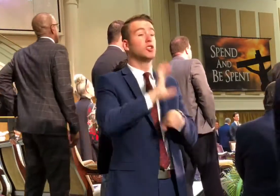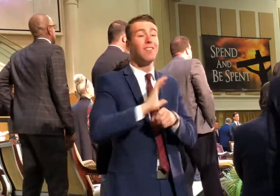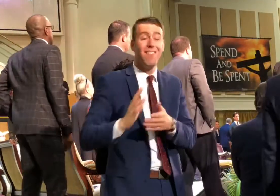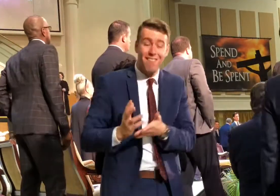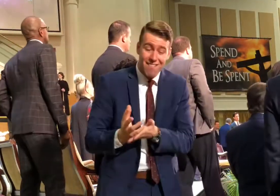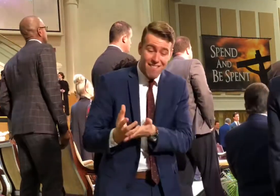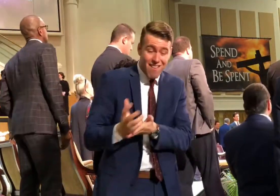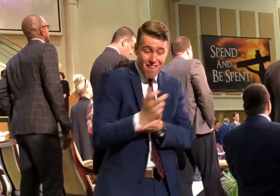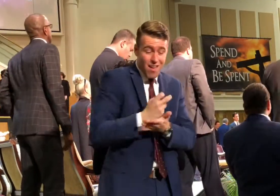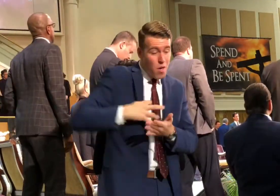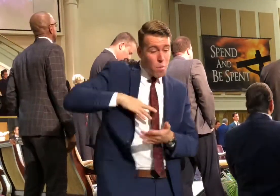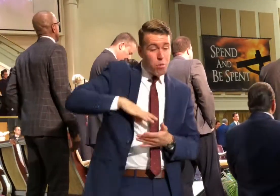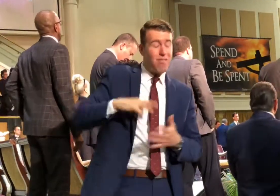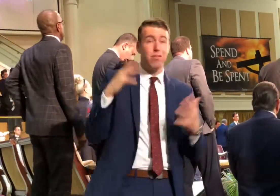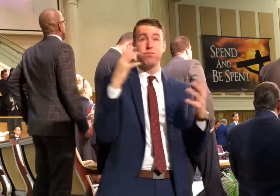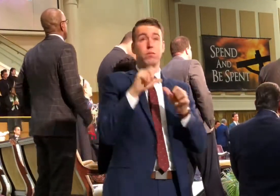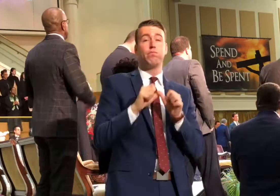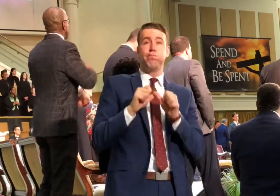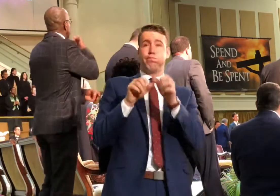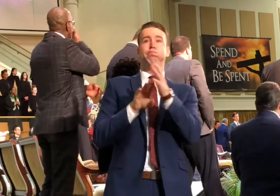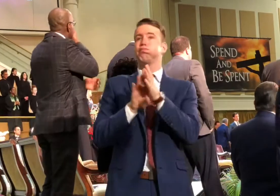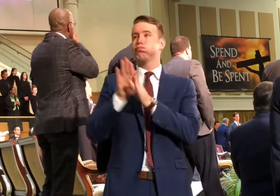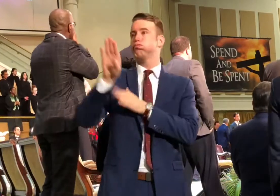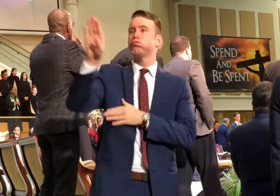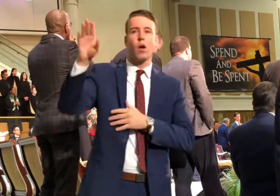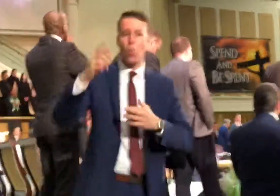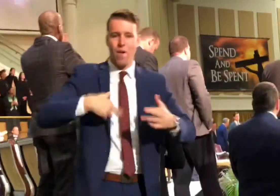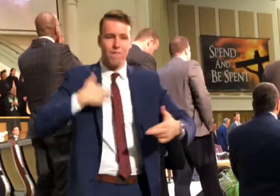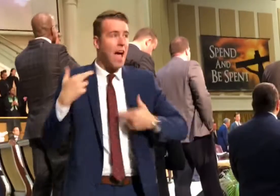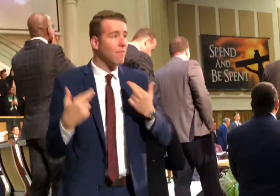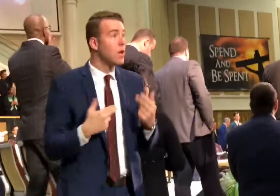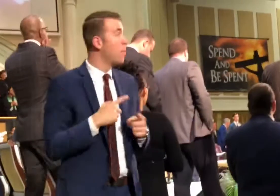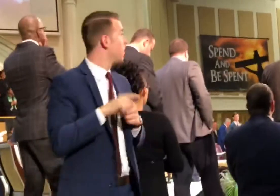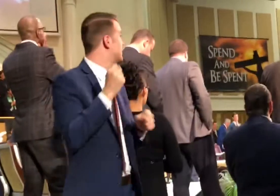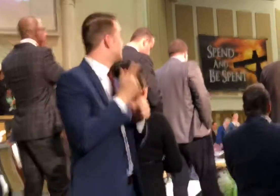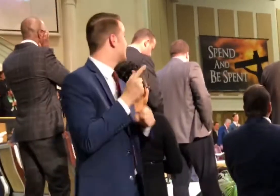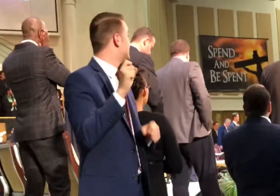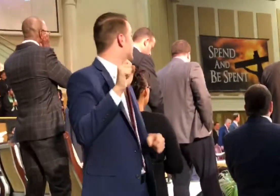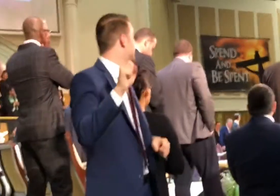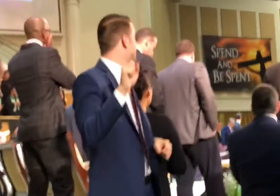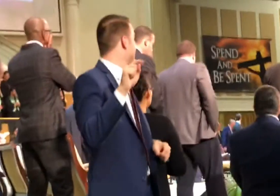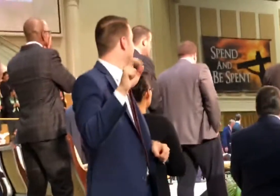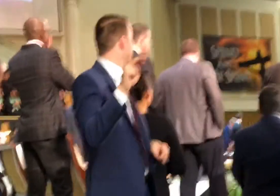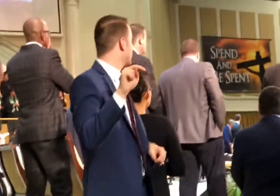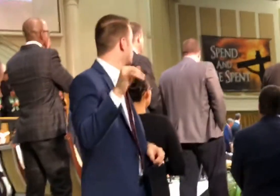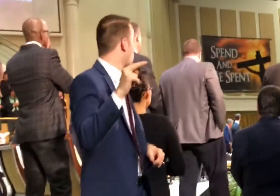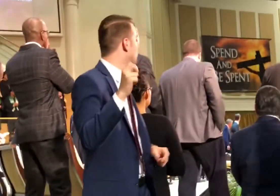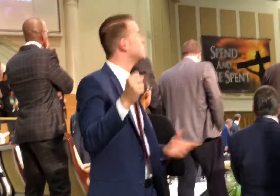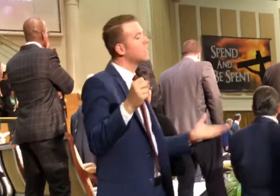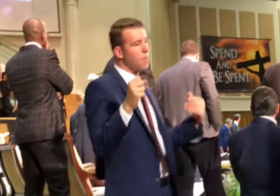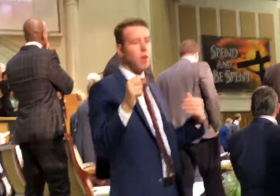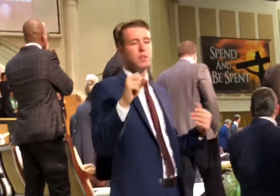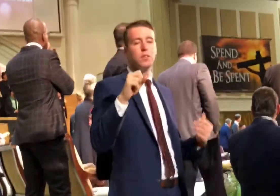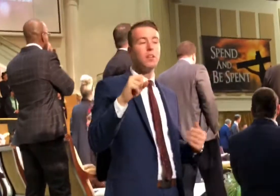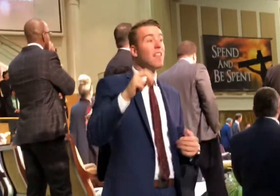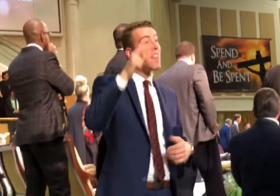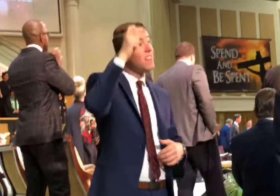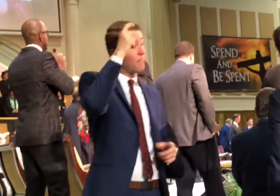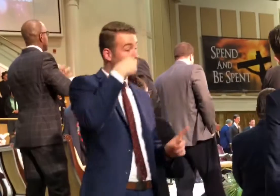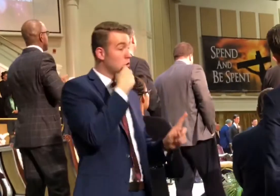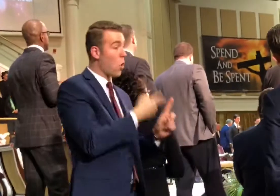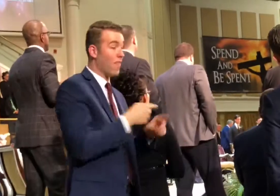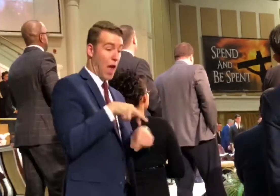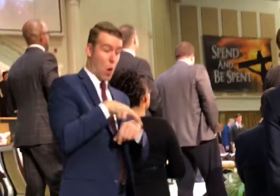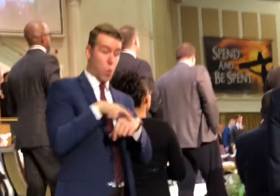made such a profit that it has propelled them into unprecedented revival. Brother Stephen Jones, where you at? Come on up. The devil told you